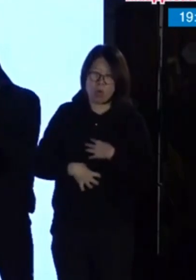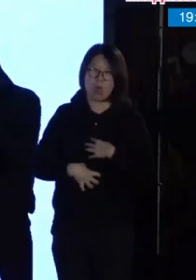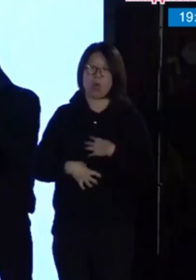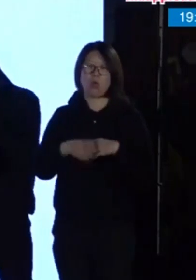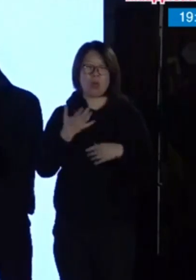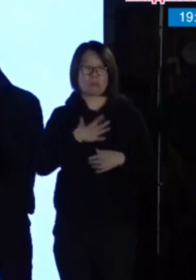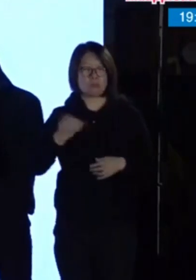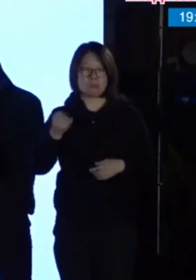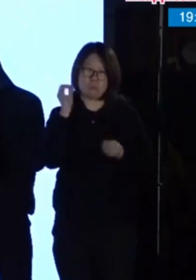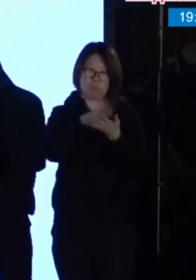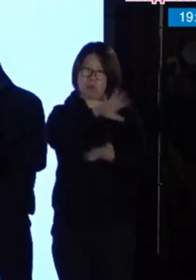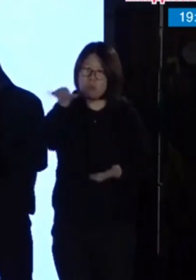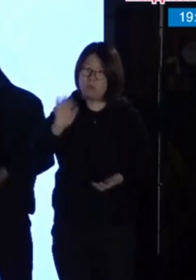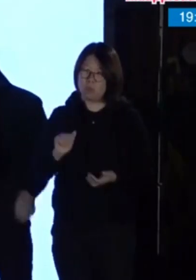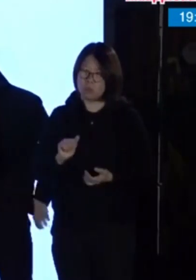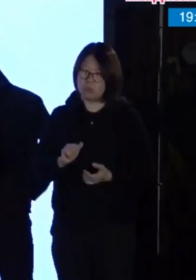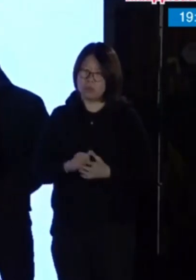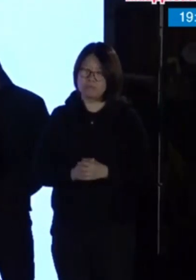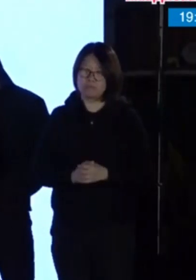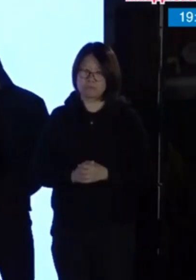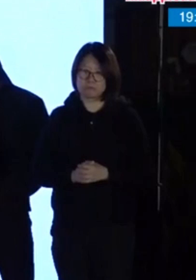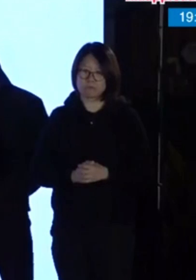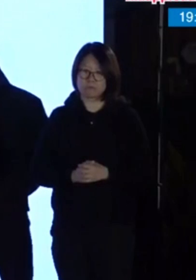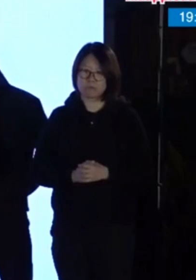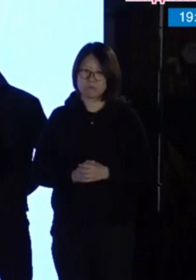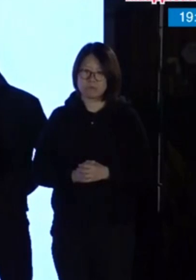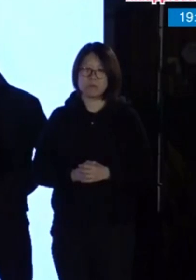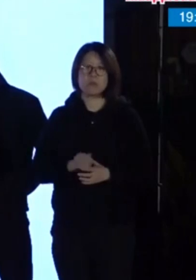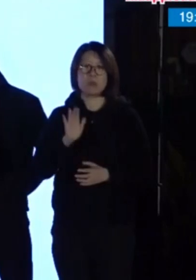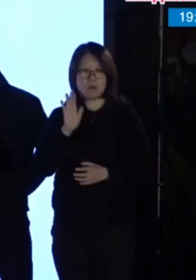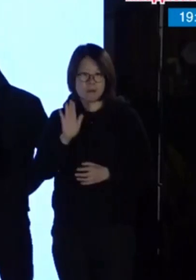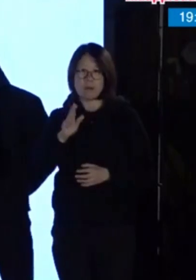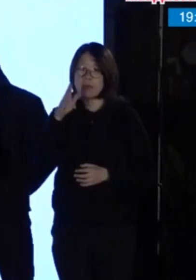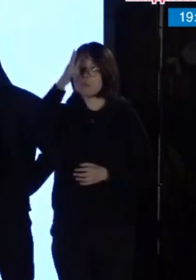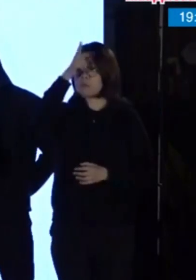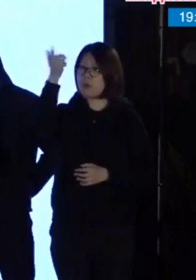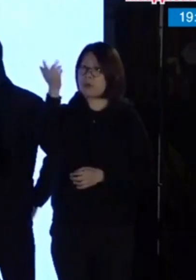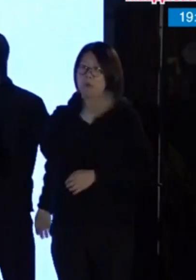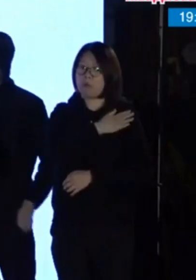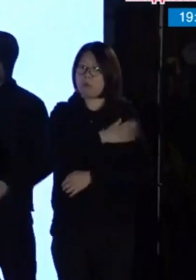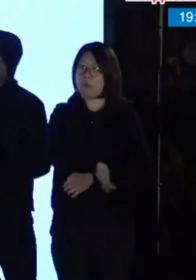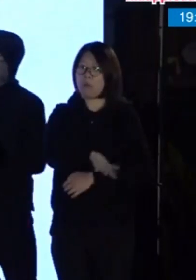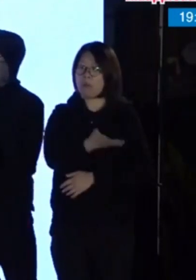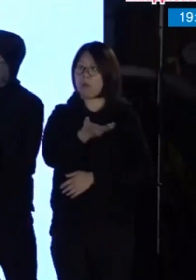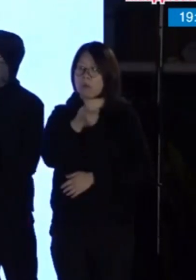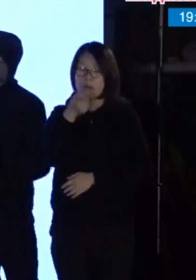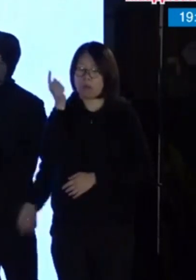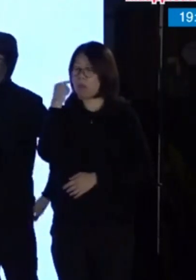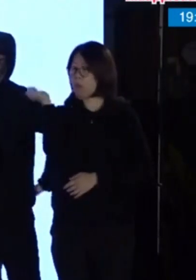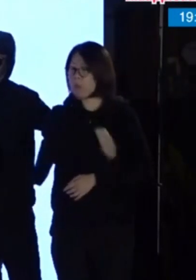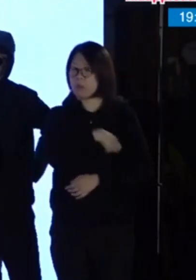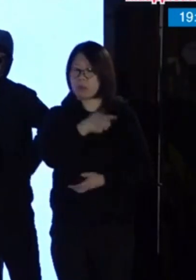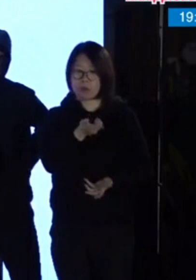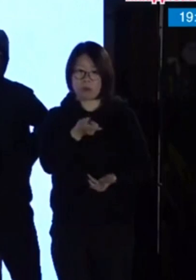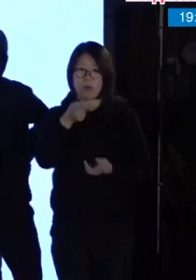Kongers. The regime's force give no regard to the life of Hong Kongers in deploying made-in-China tear gas canisters